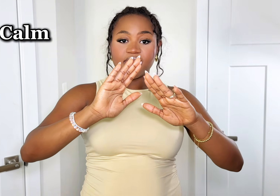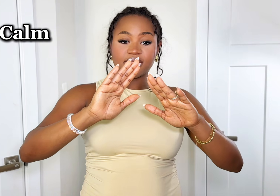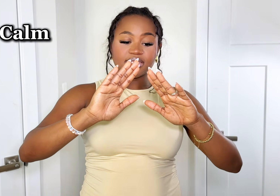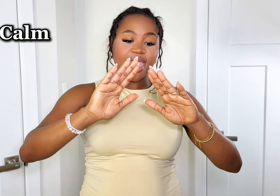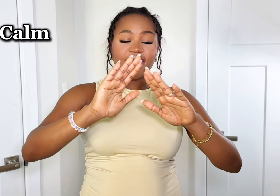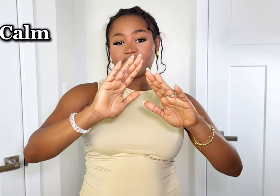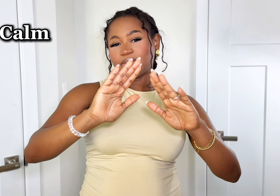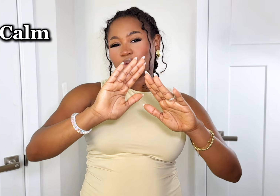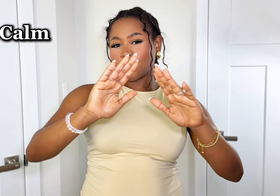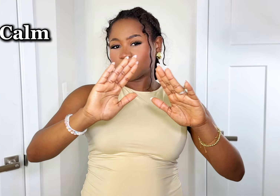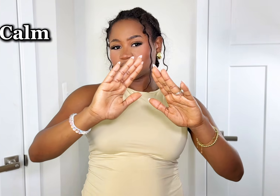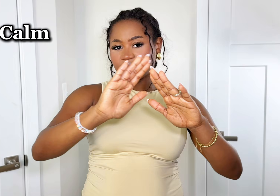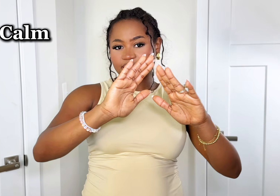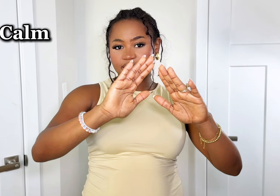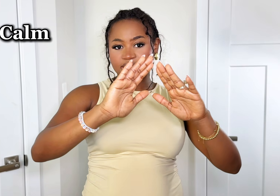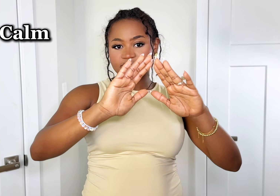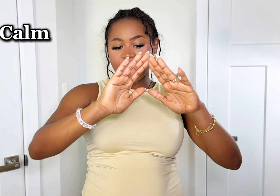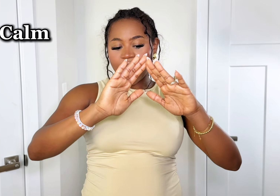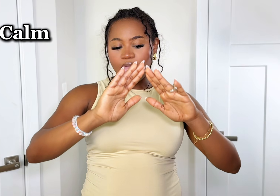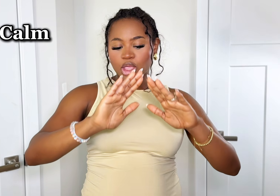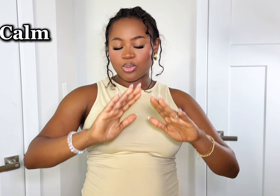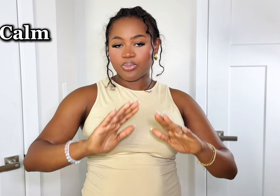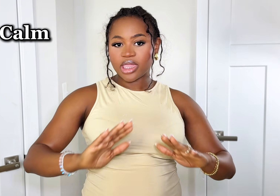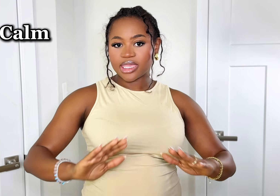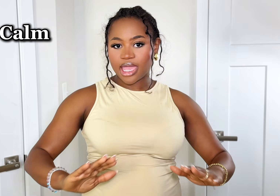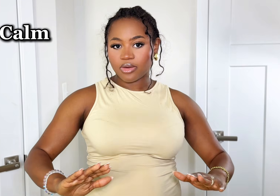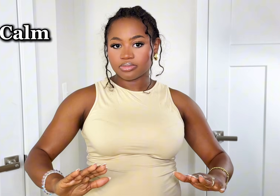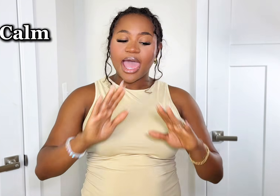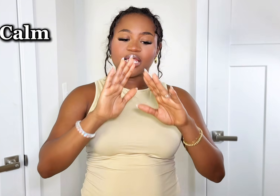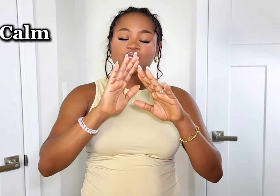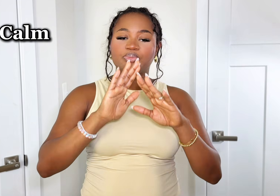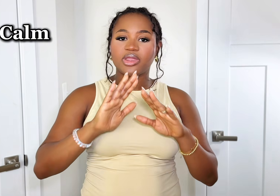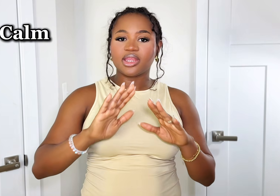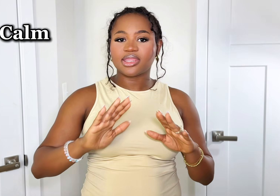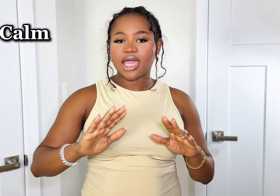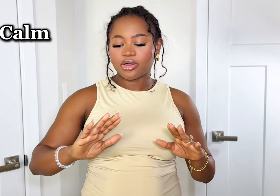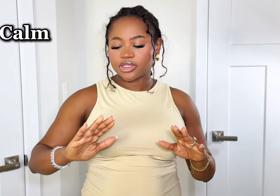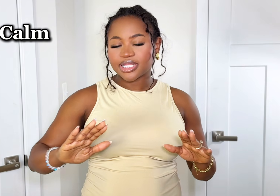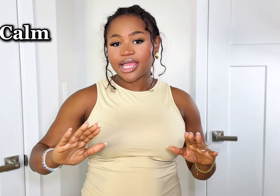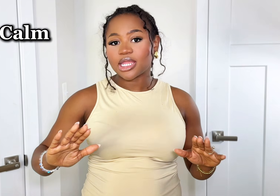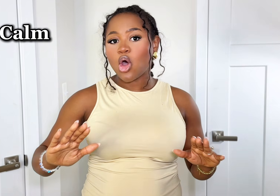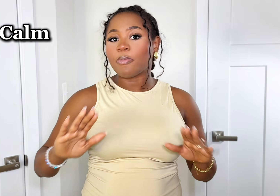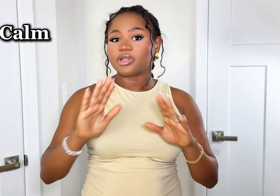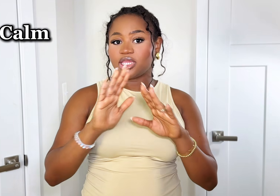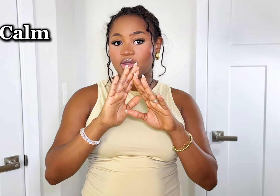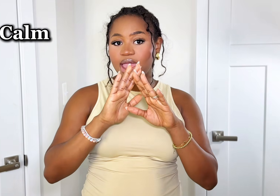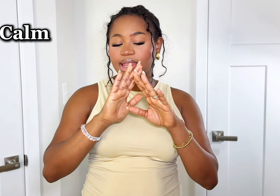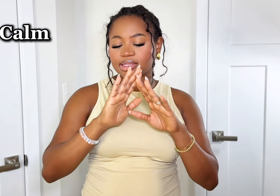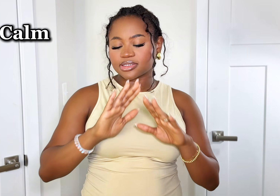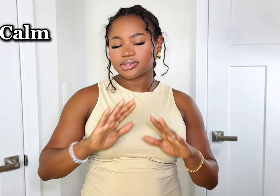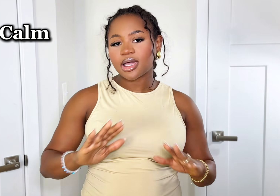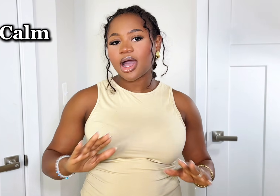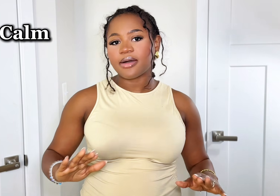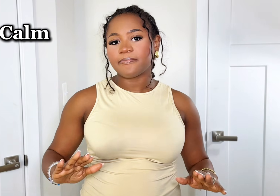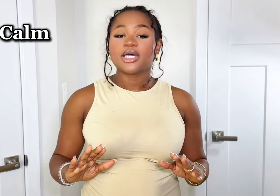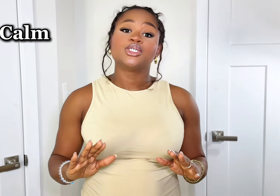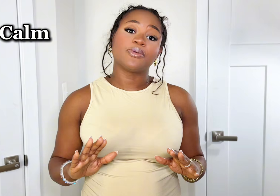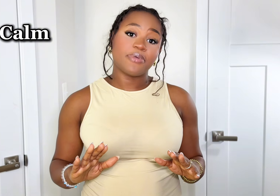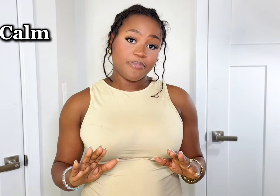it, like having them closed like this, and you bring it down. And as you're bringing it down, you're slightly opening your hand like this. Calm. Some people